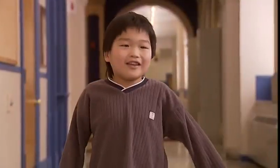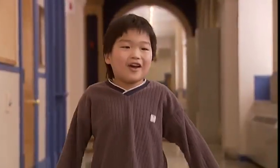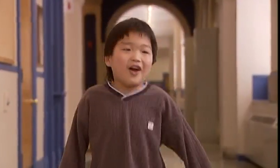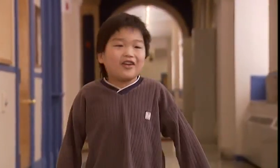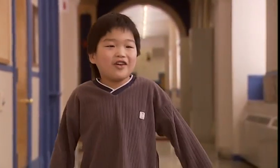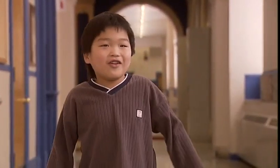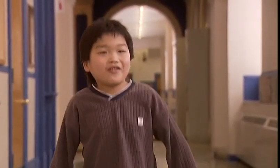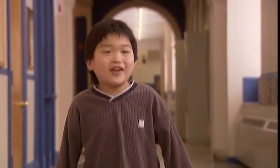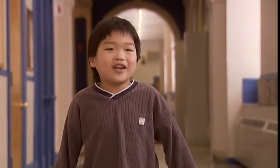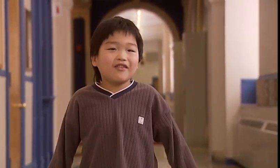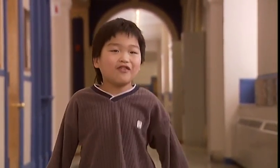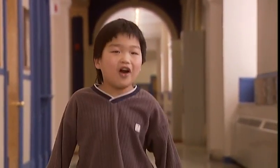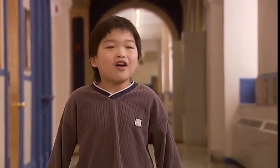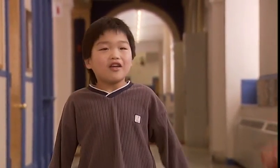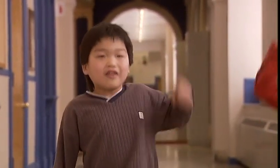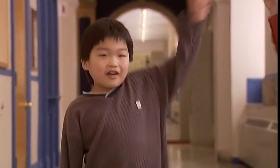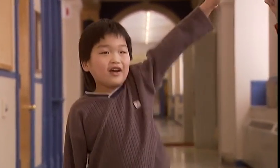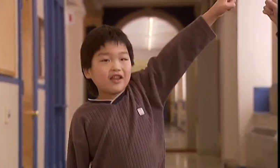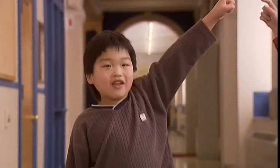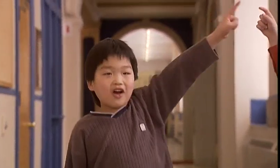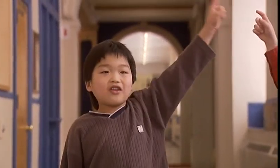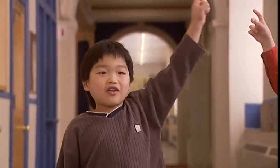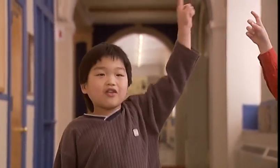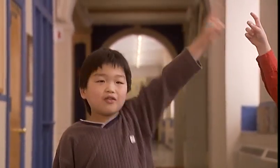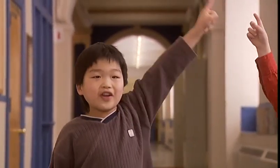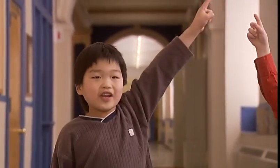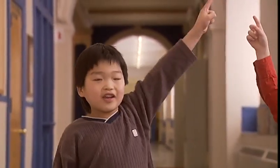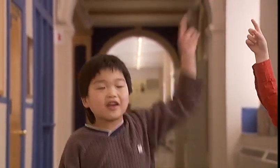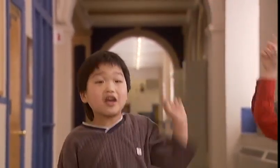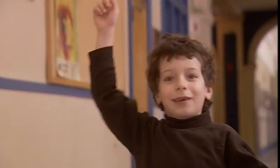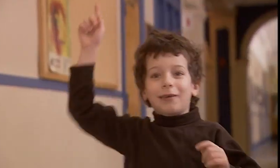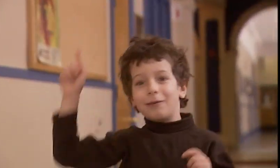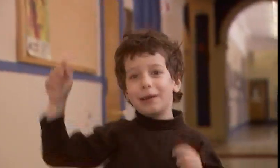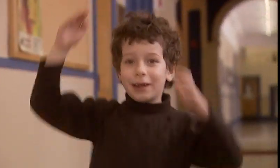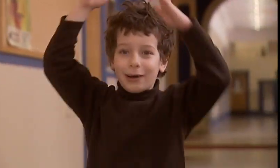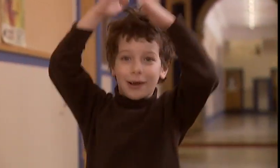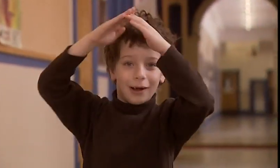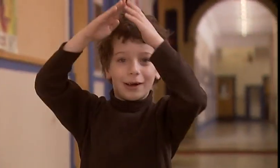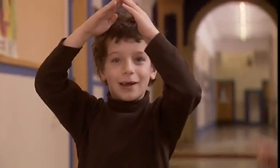Rain on the green grass, rain on the tree. Rain on the